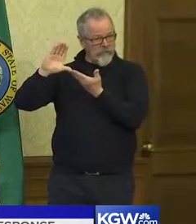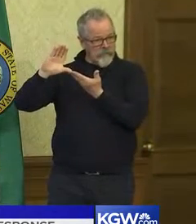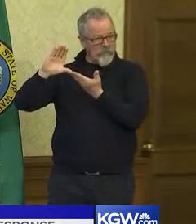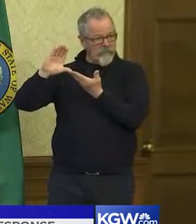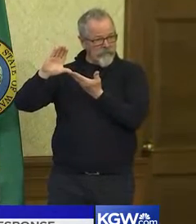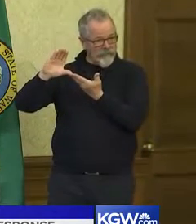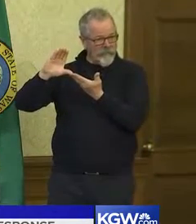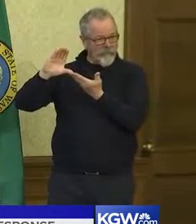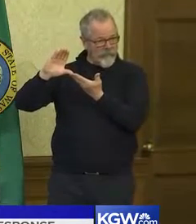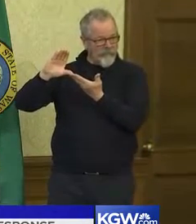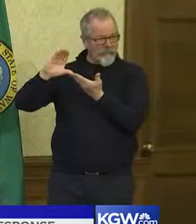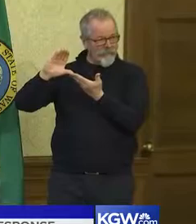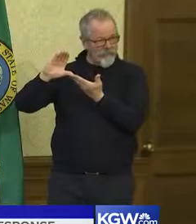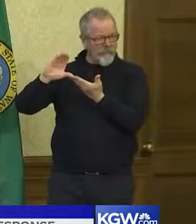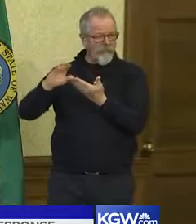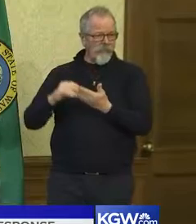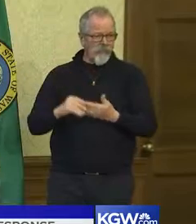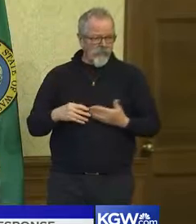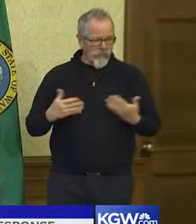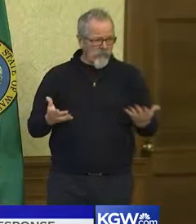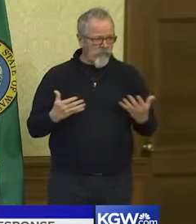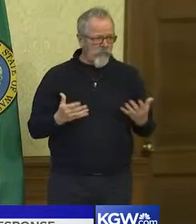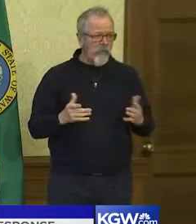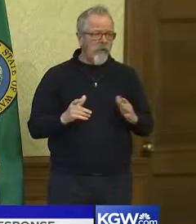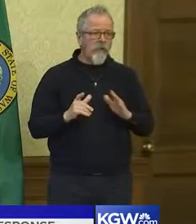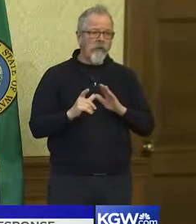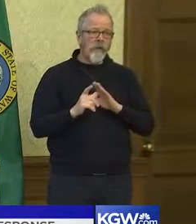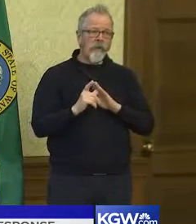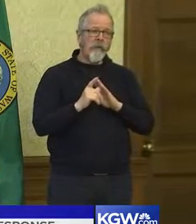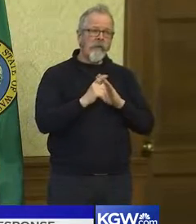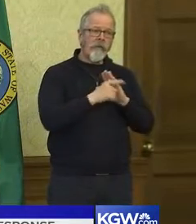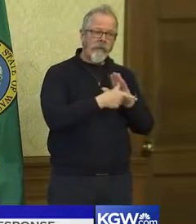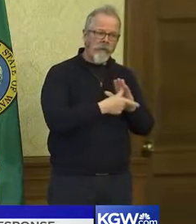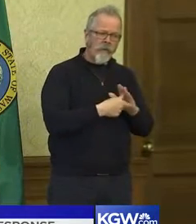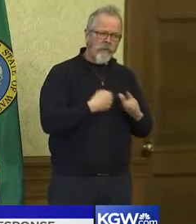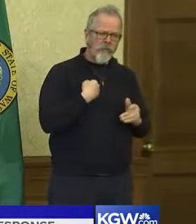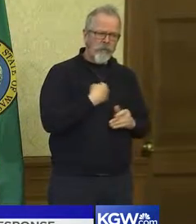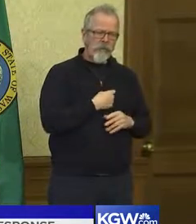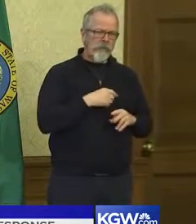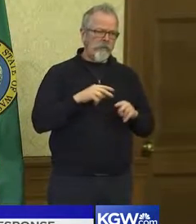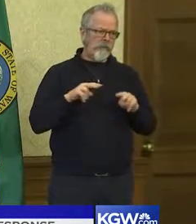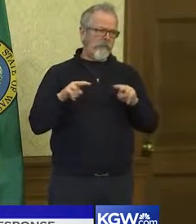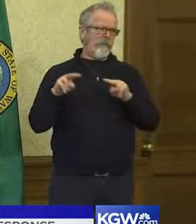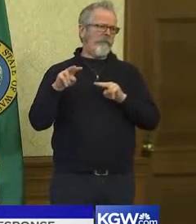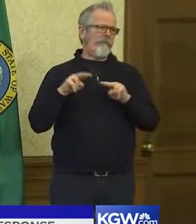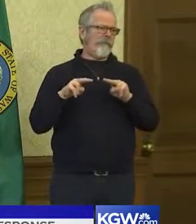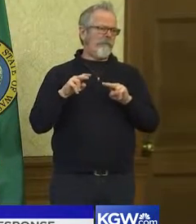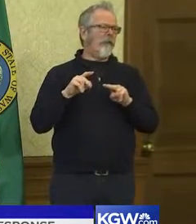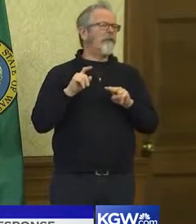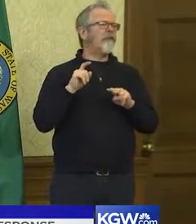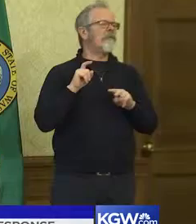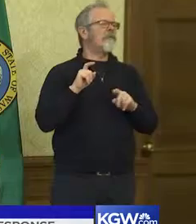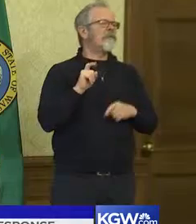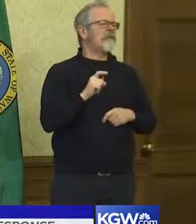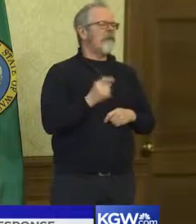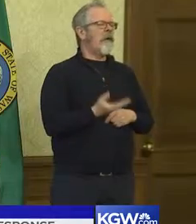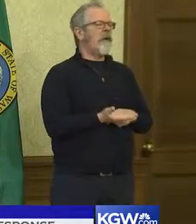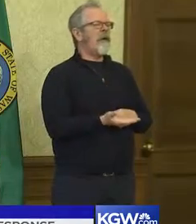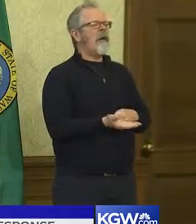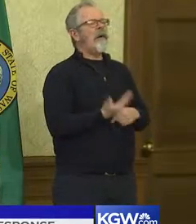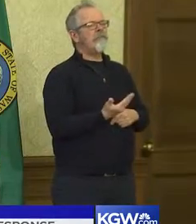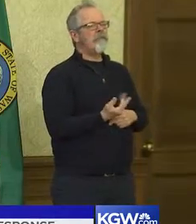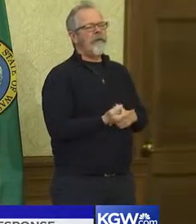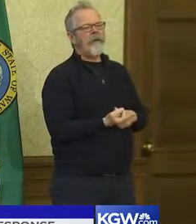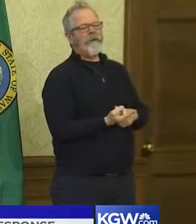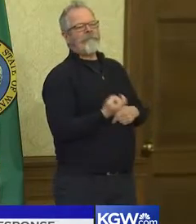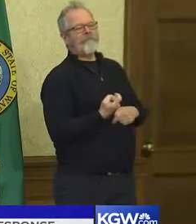do the evaluation of trust fund solvency at the end of the year. But we're very encouraged by the support from the federal government. And in terms